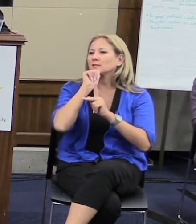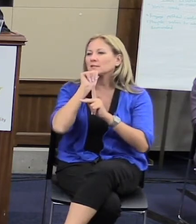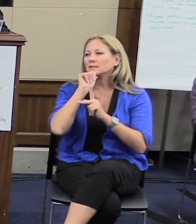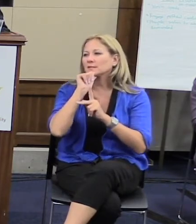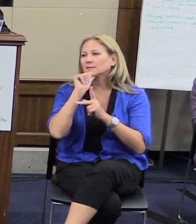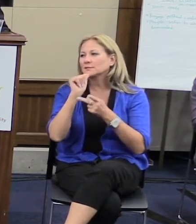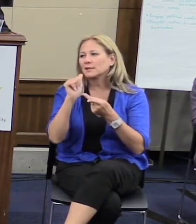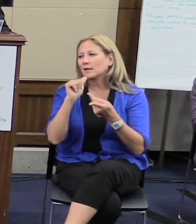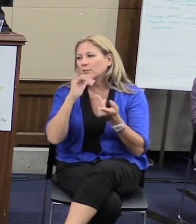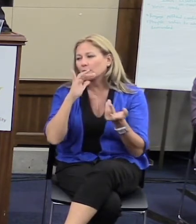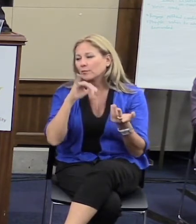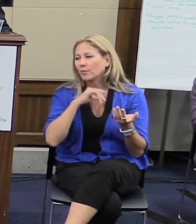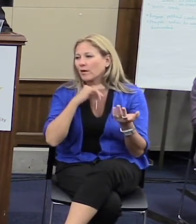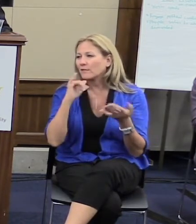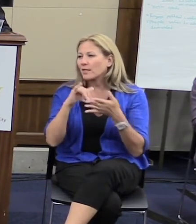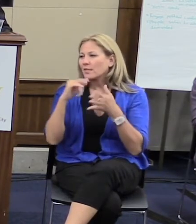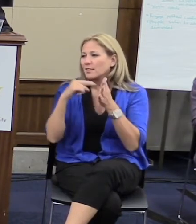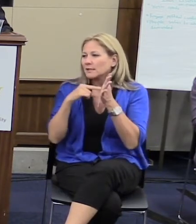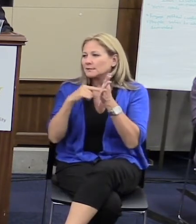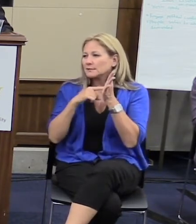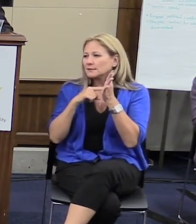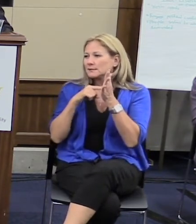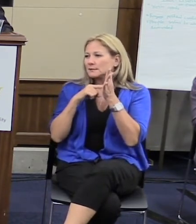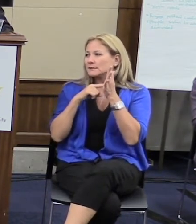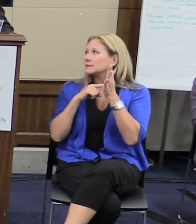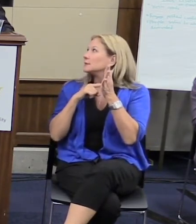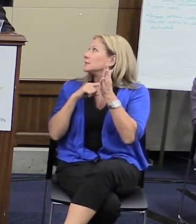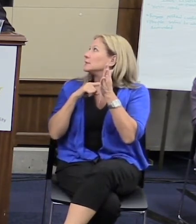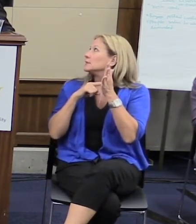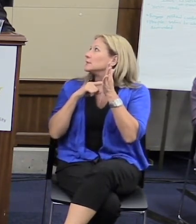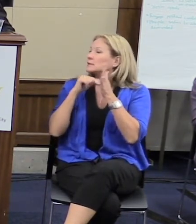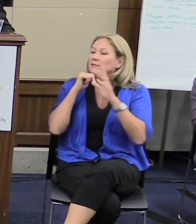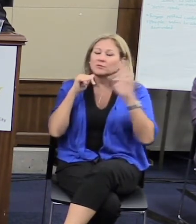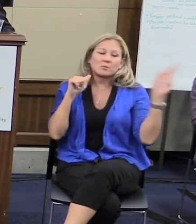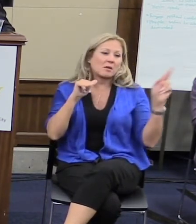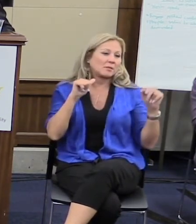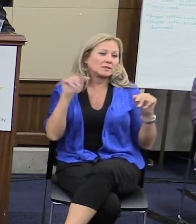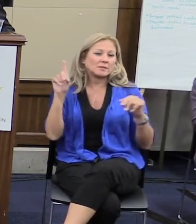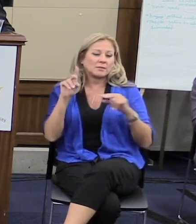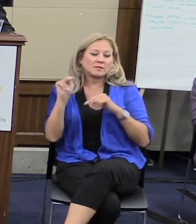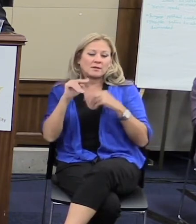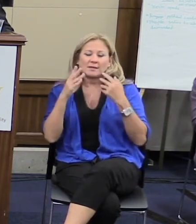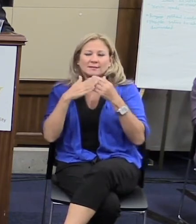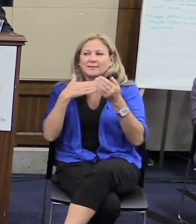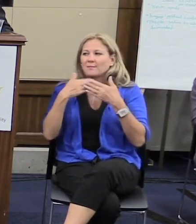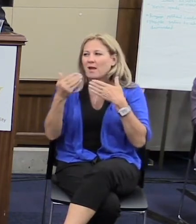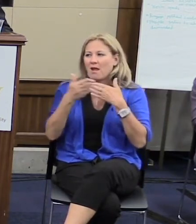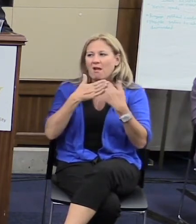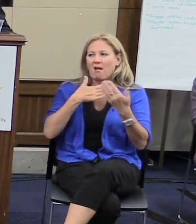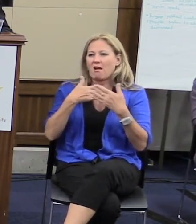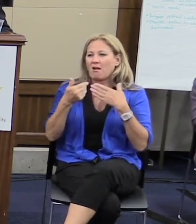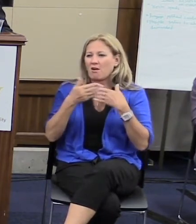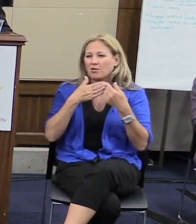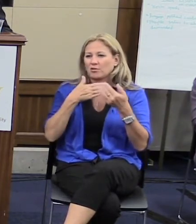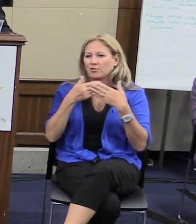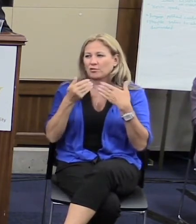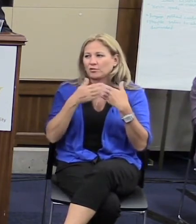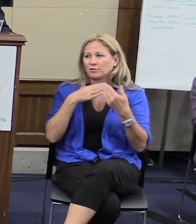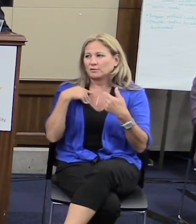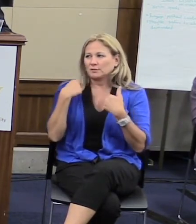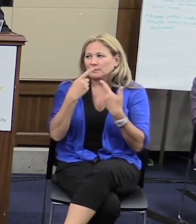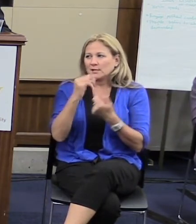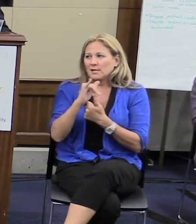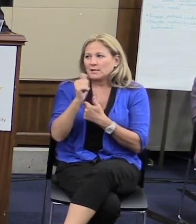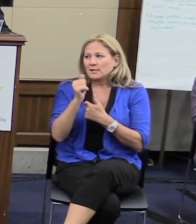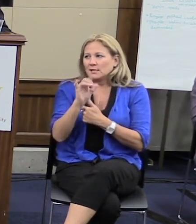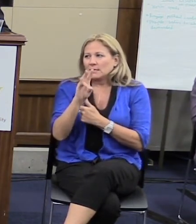of. And this is, by the way, this is this is from Republican and Democrat. It's been that way since the 1970s that I